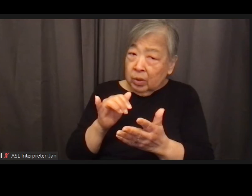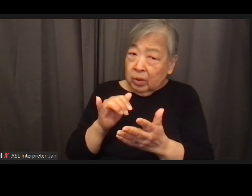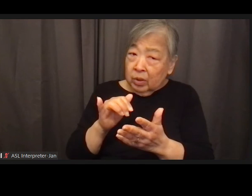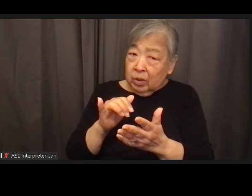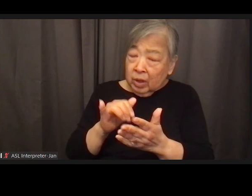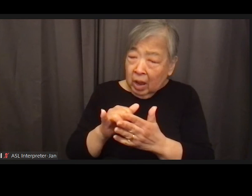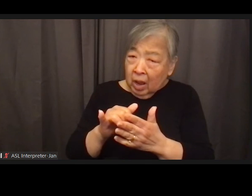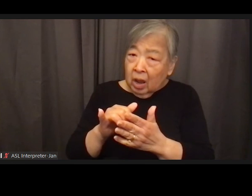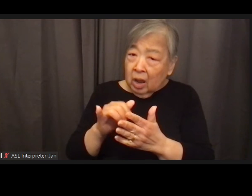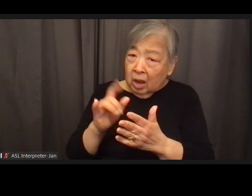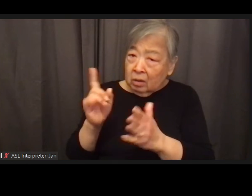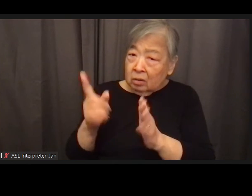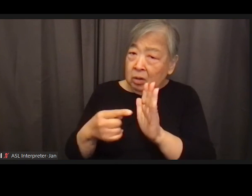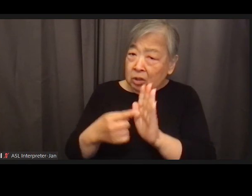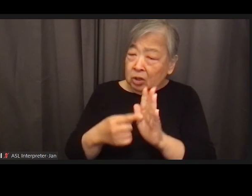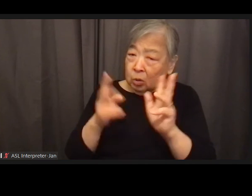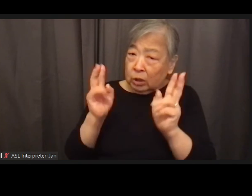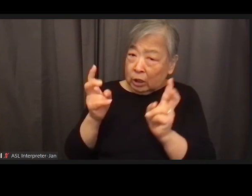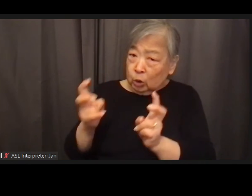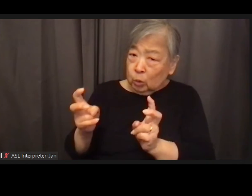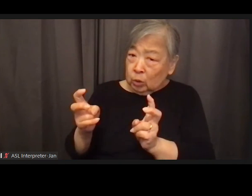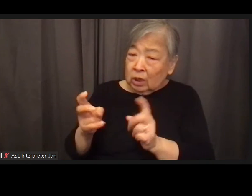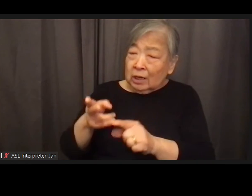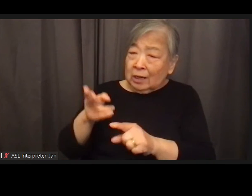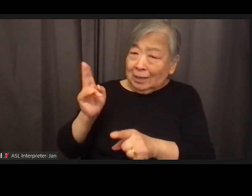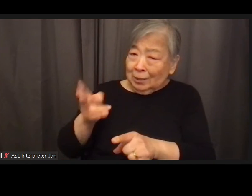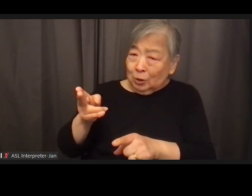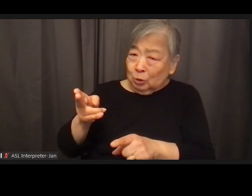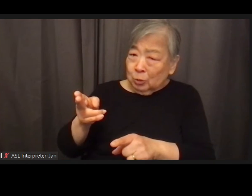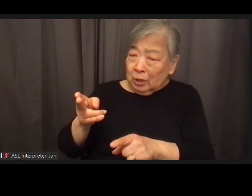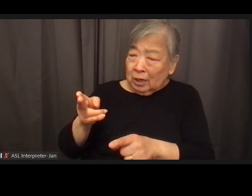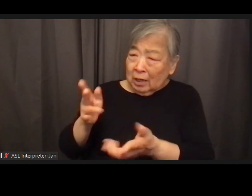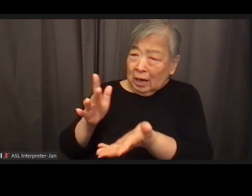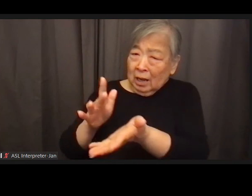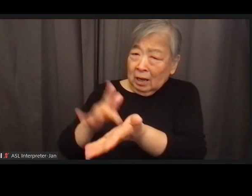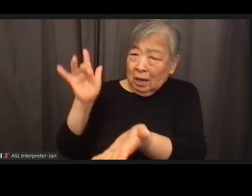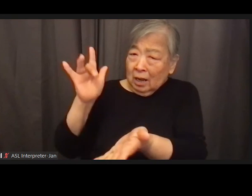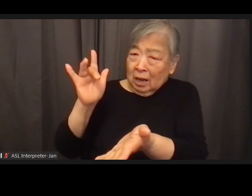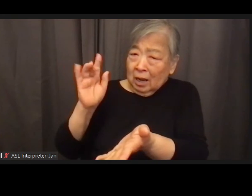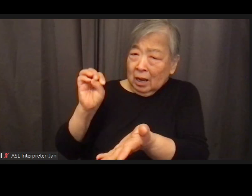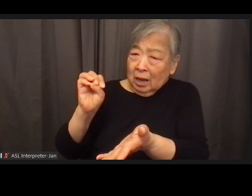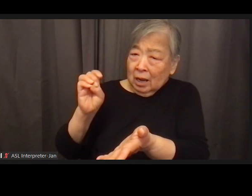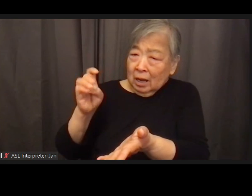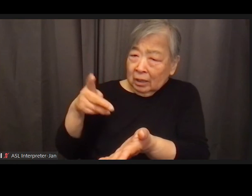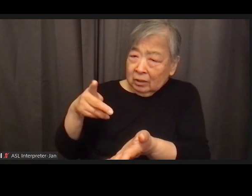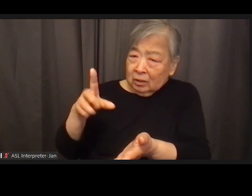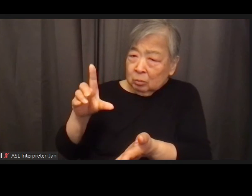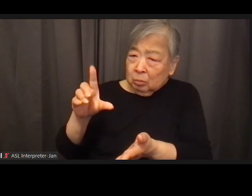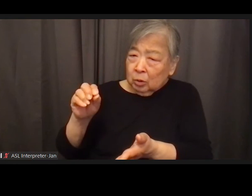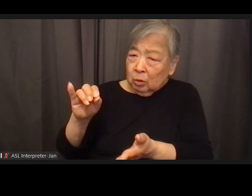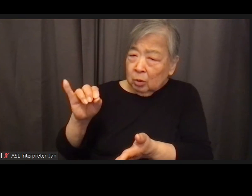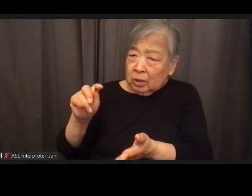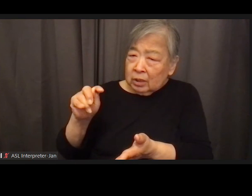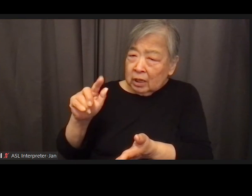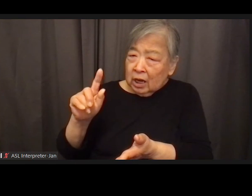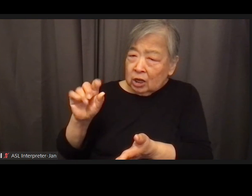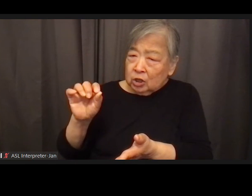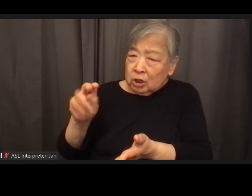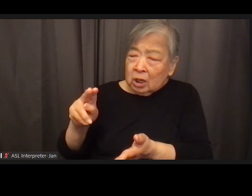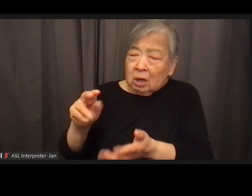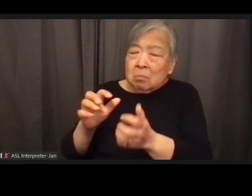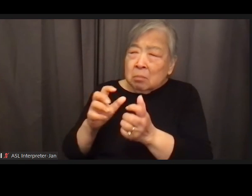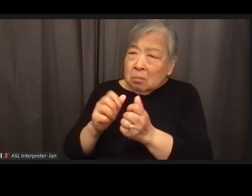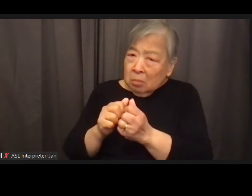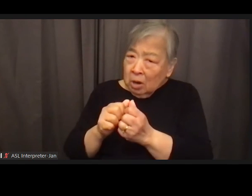issues of the history, exploitation, and whatnot. But with such